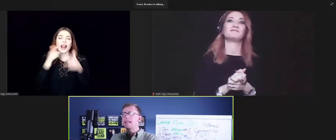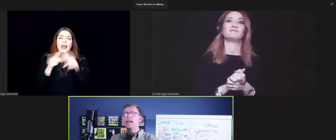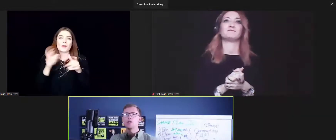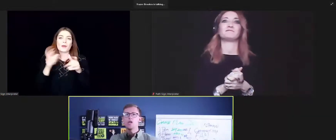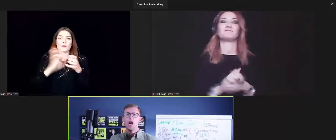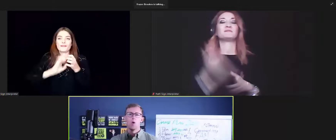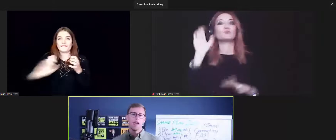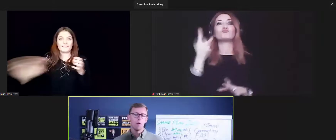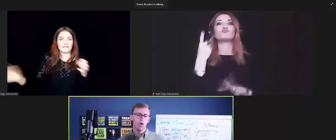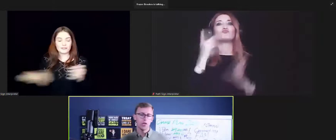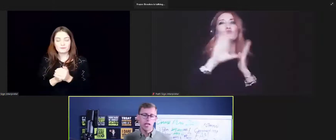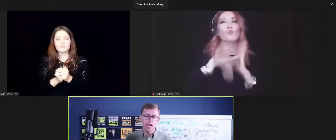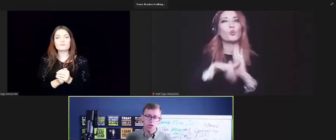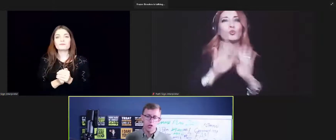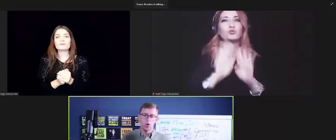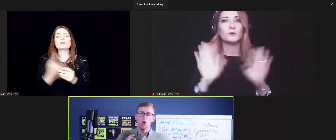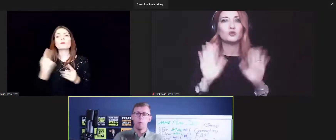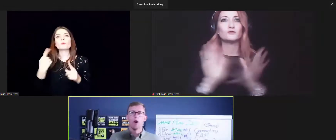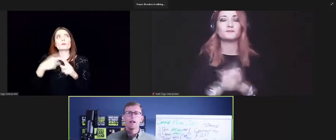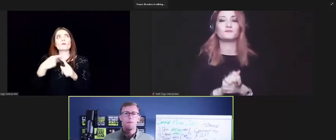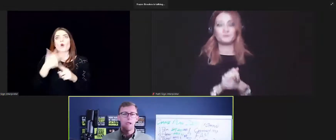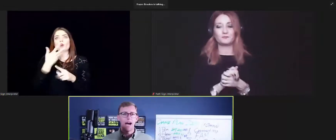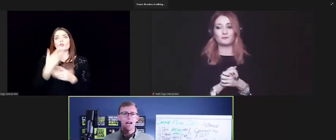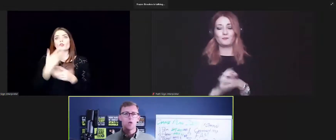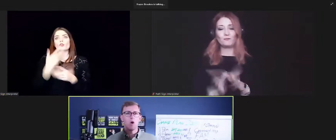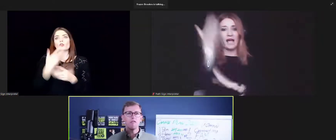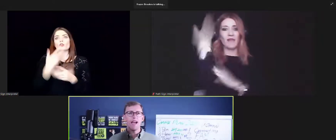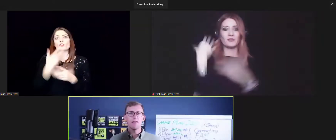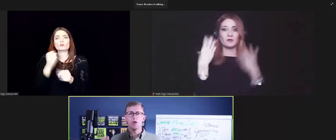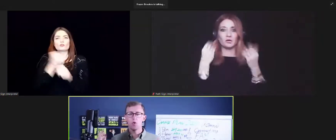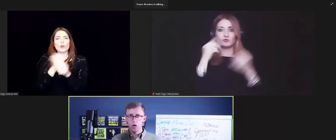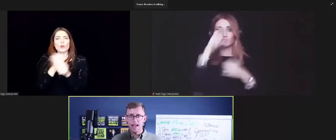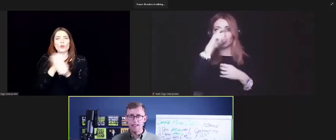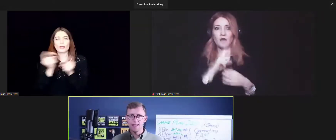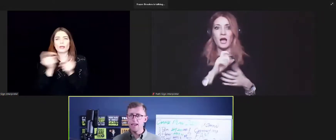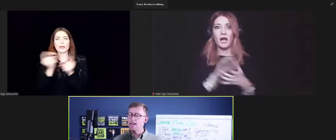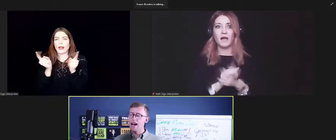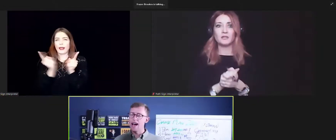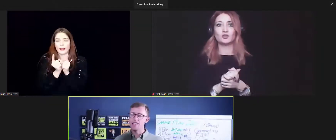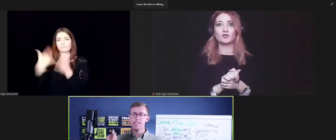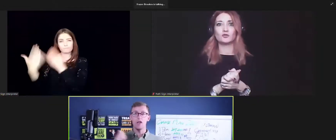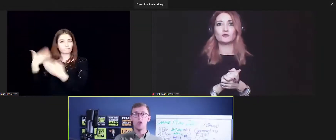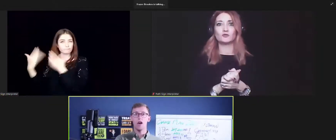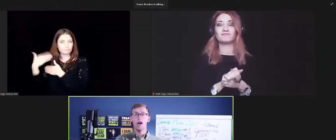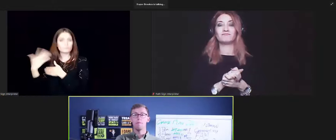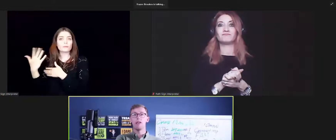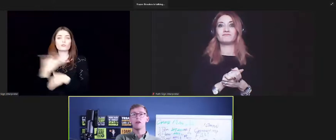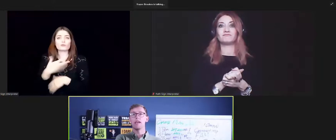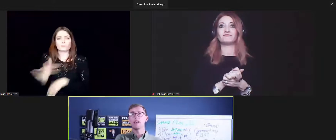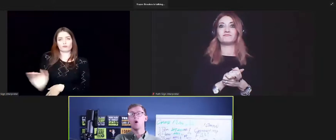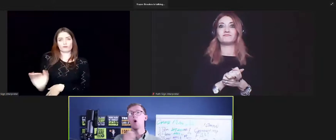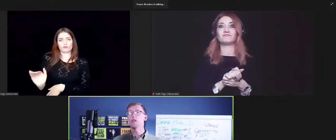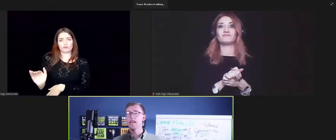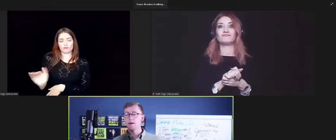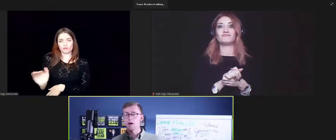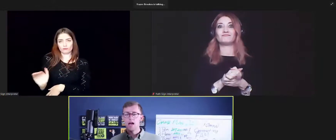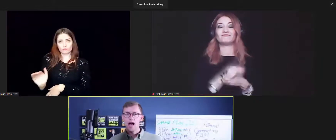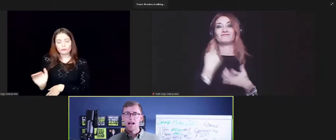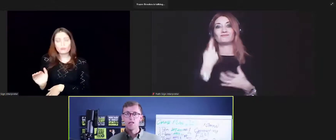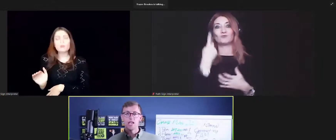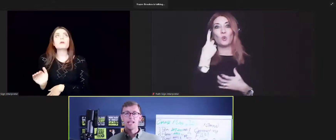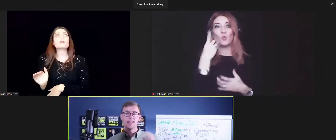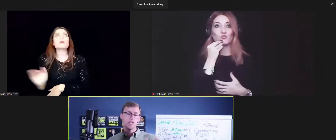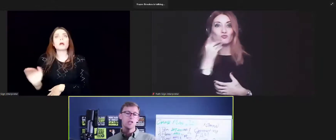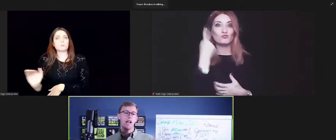Many years ago, there was this young boy, and one day the school had ended and his teacher had basically called him